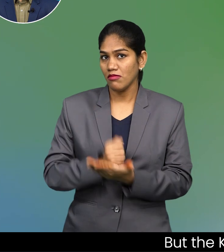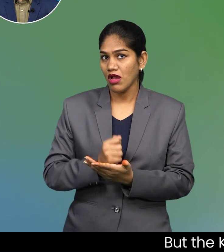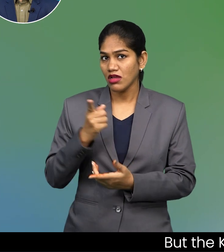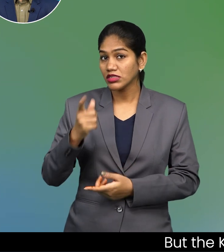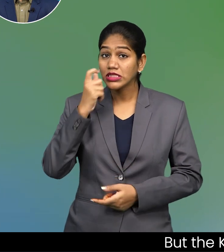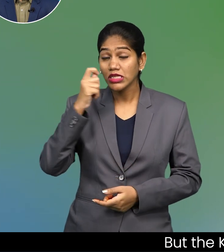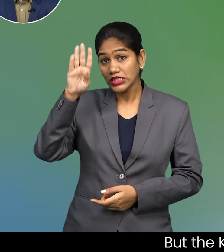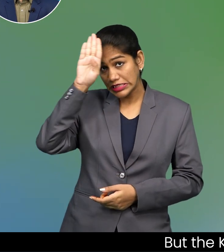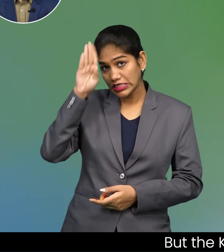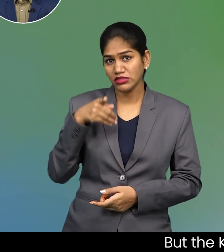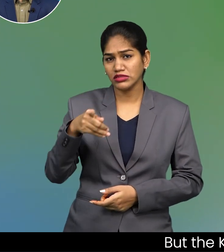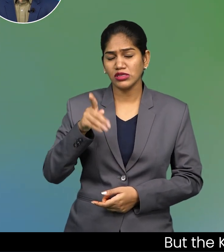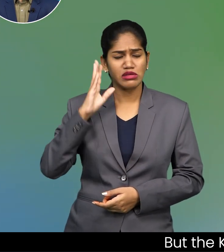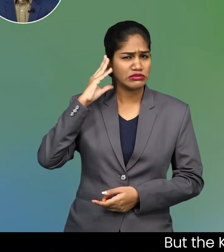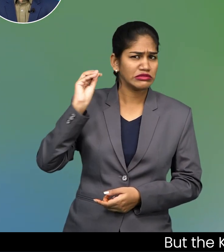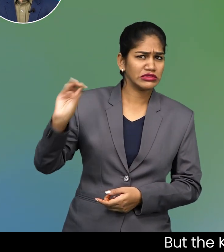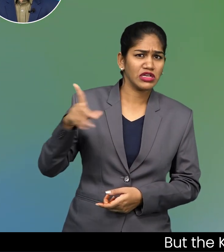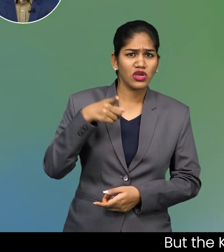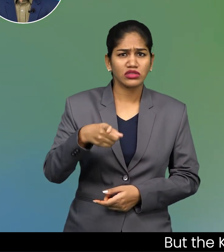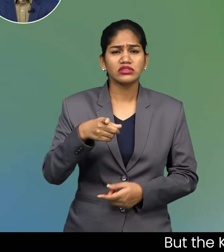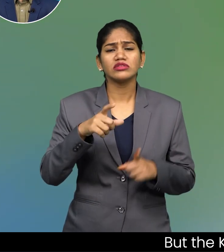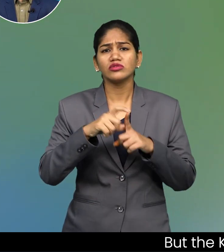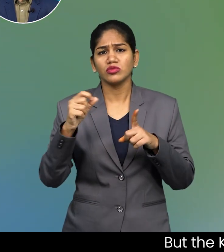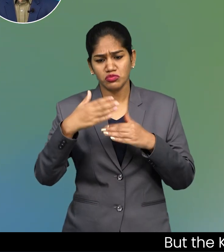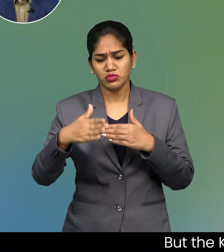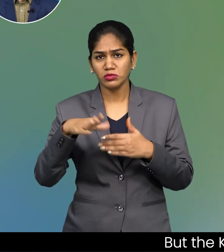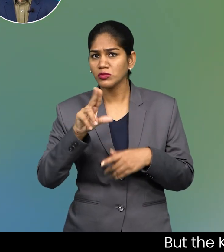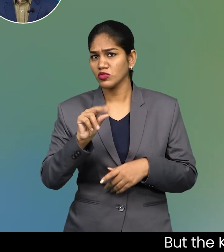But the king refused to do so